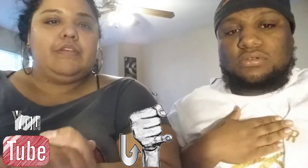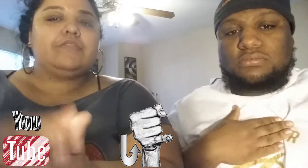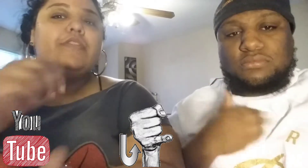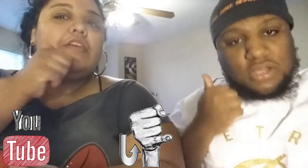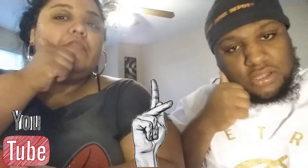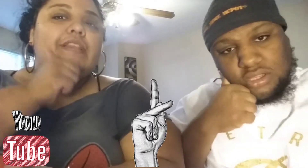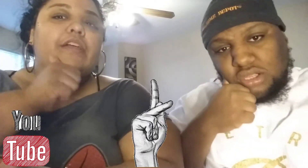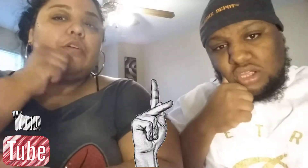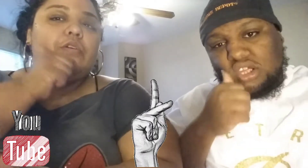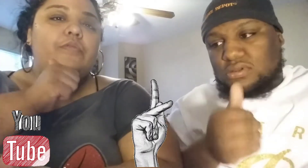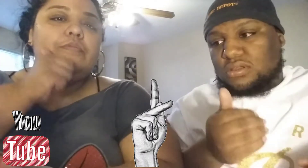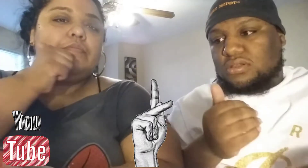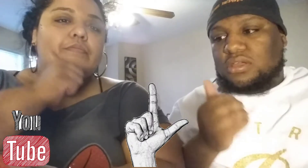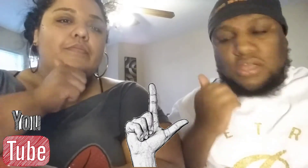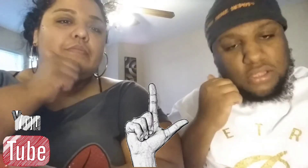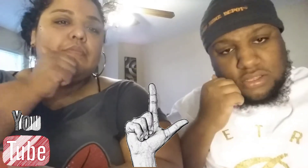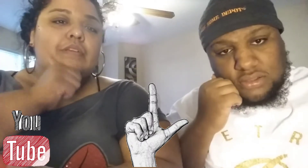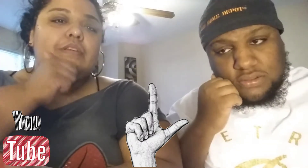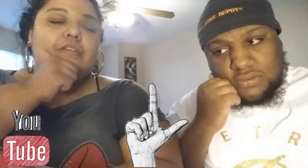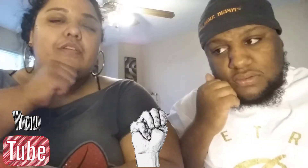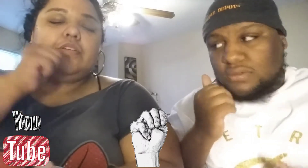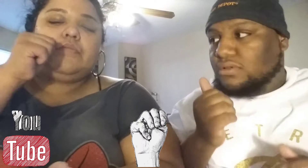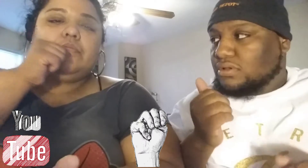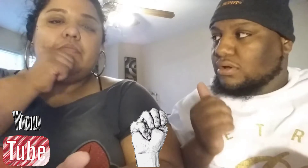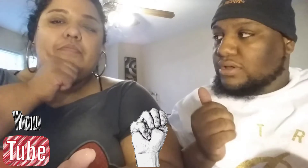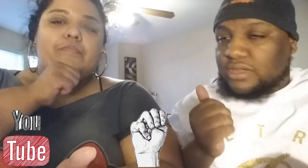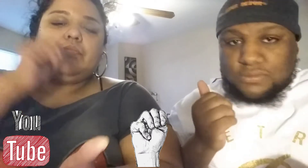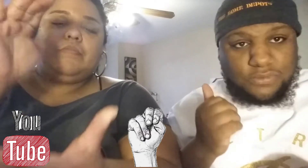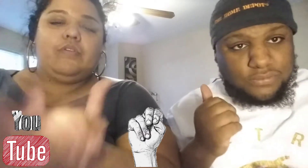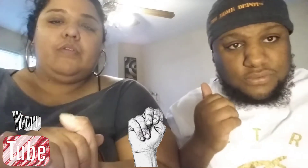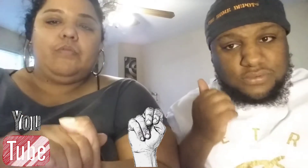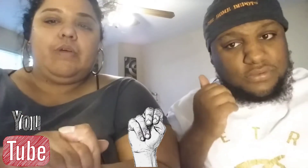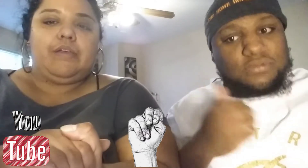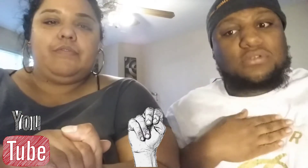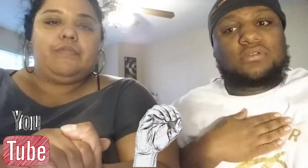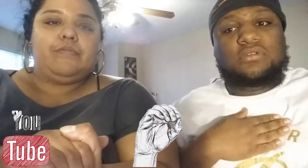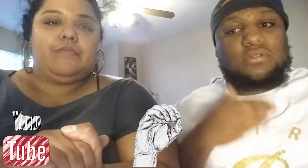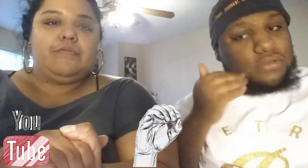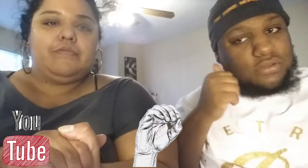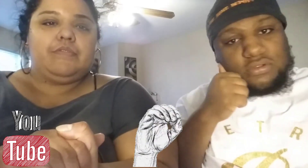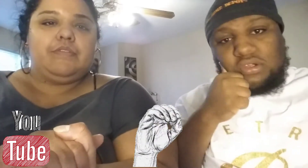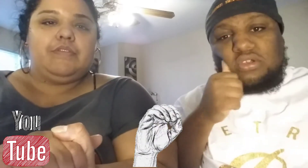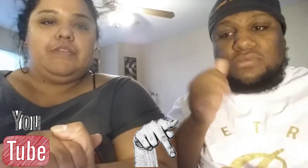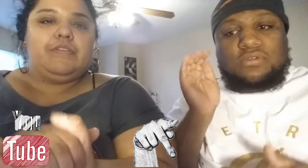So my. Think of it like girl. Yeah. Okay, come on. Wife.